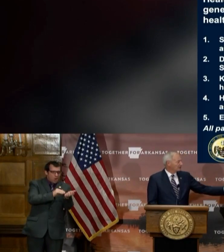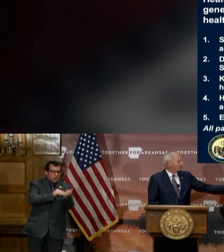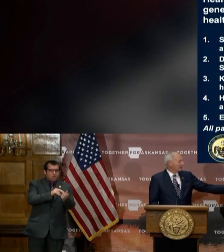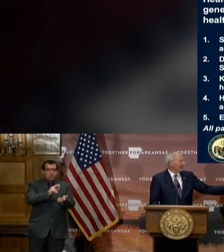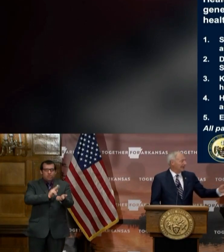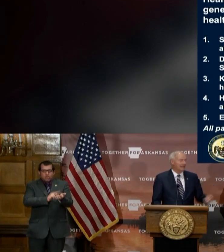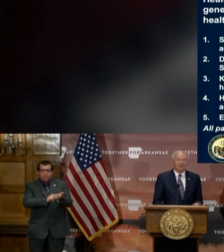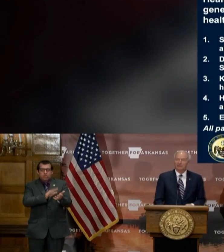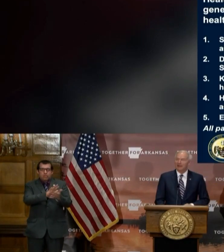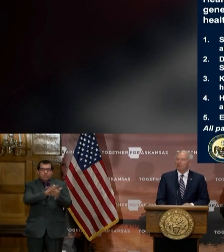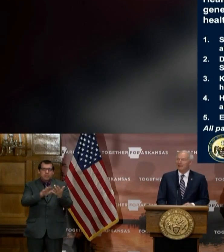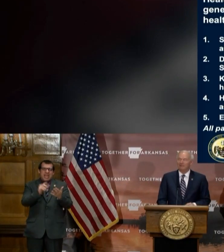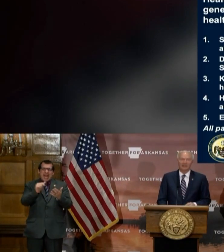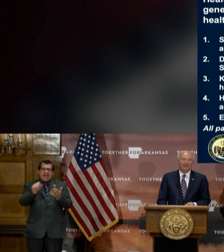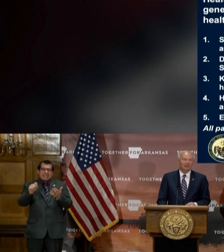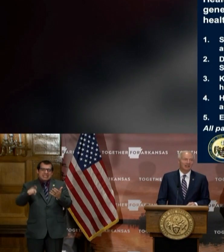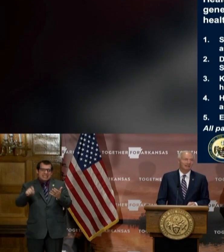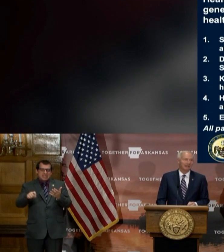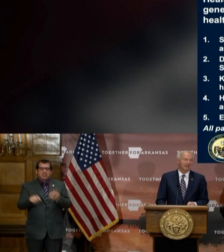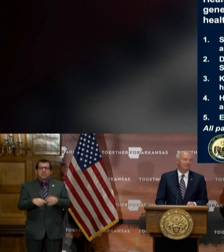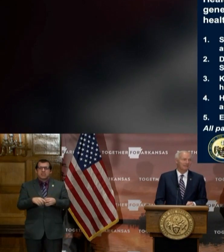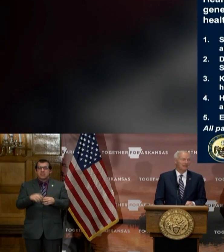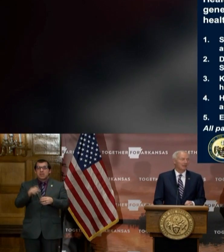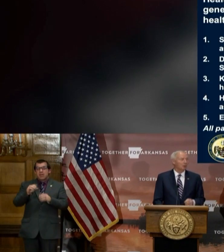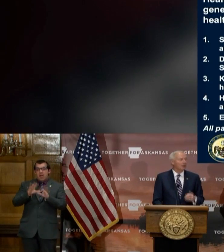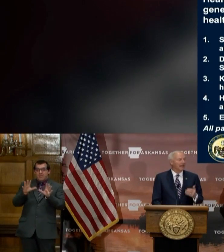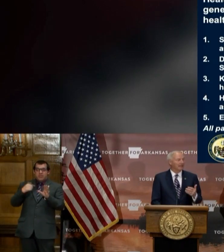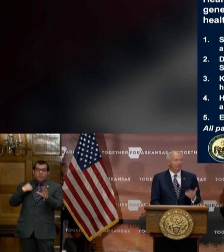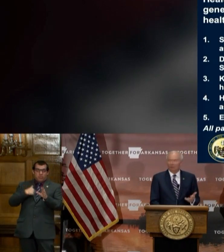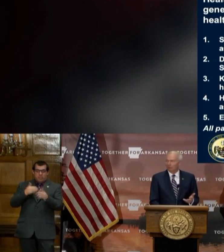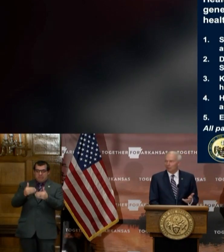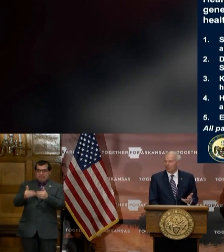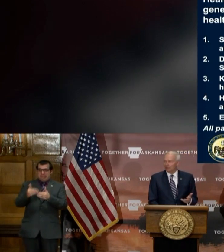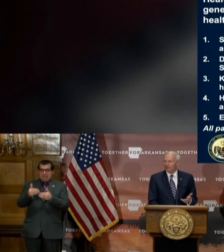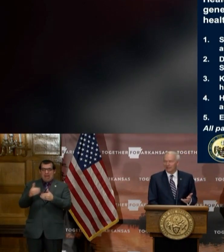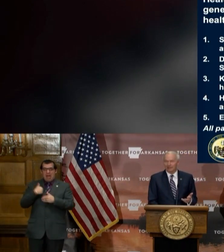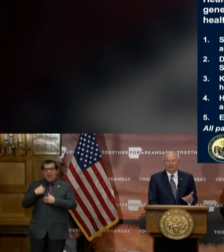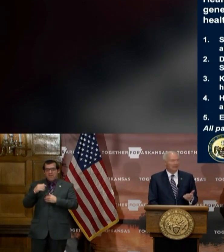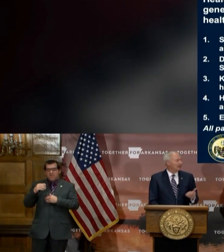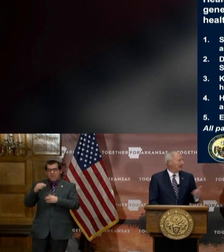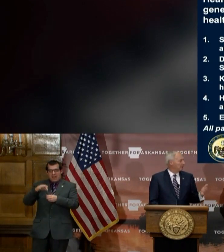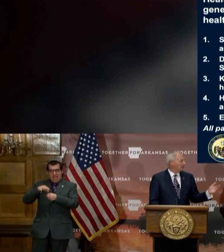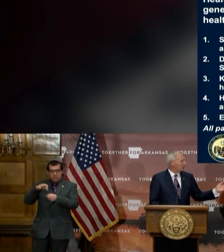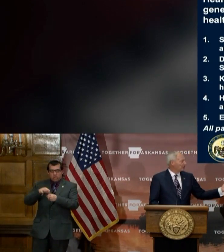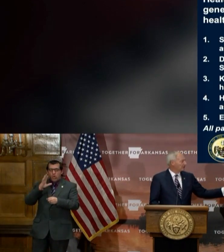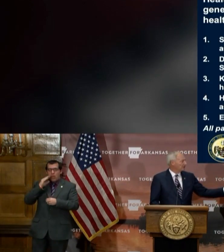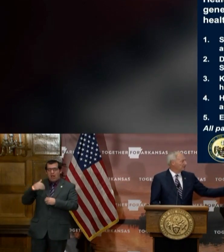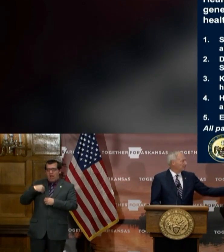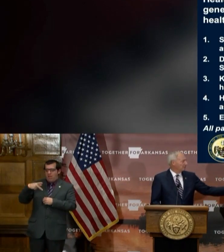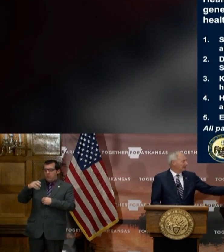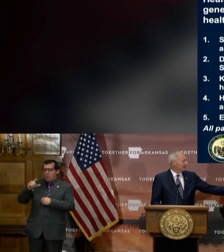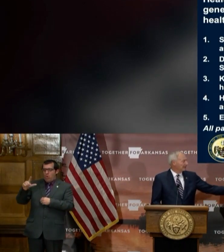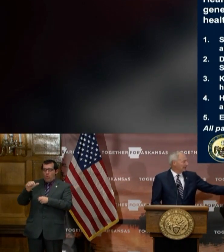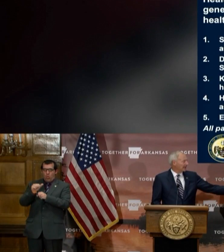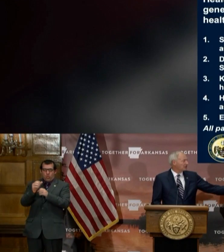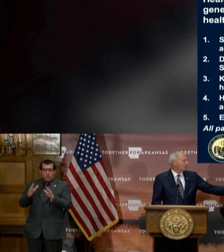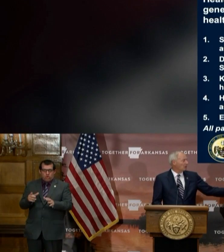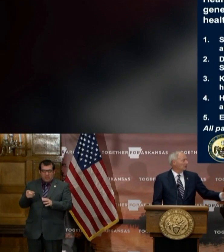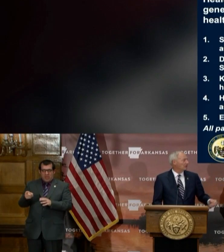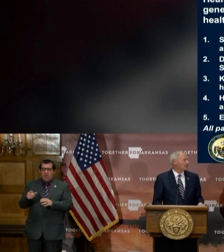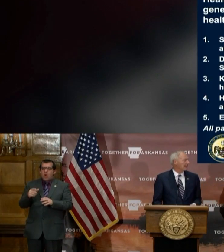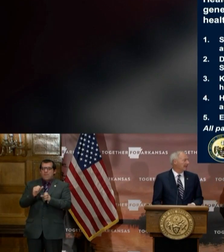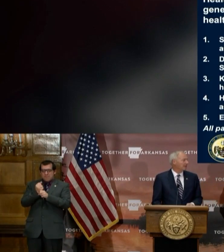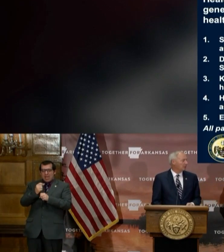Now, I also will add that we have an election coming up. We're going to have poll workers there, and we want to make